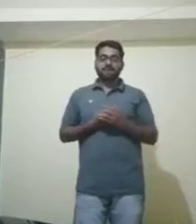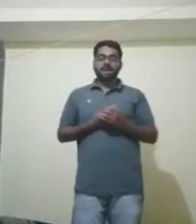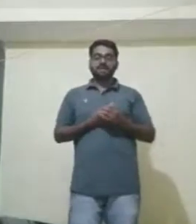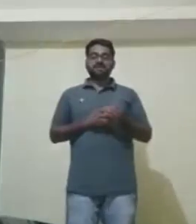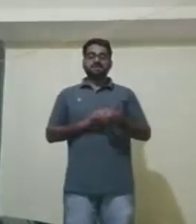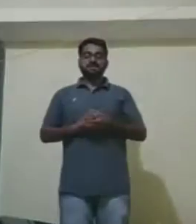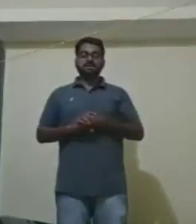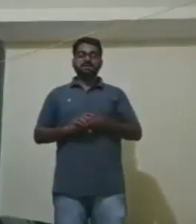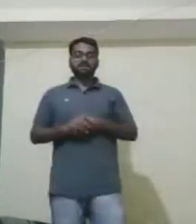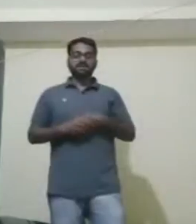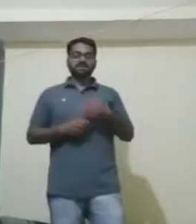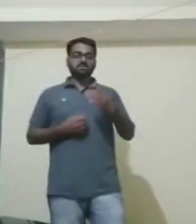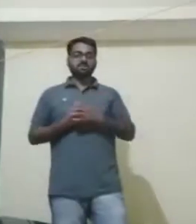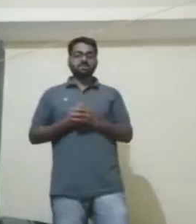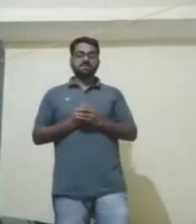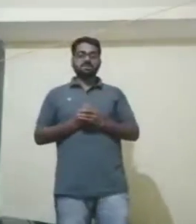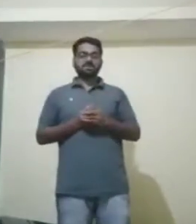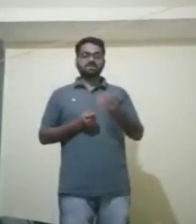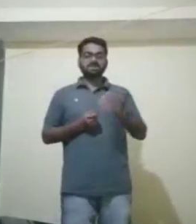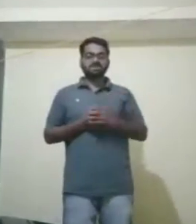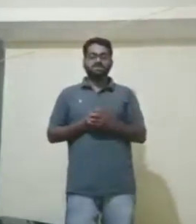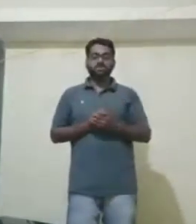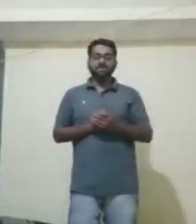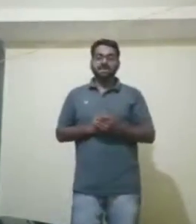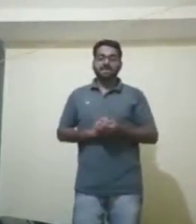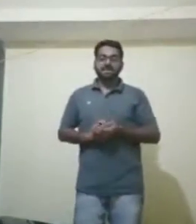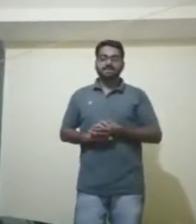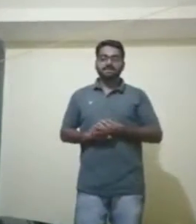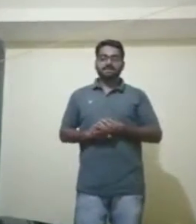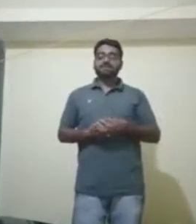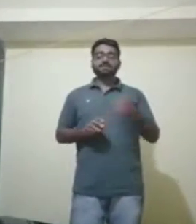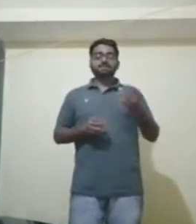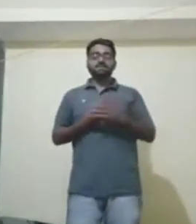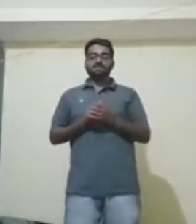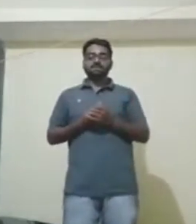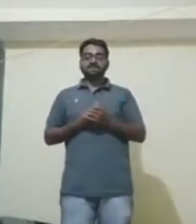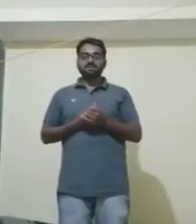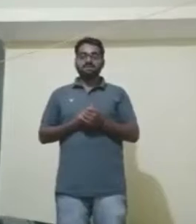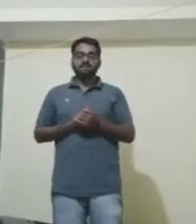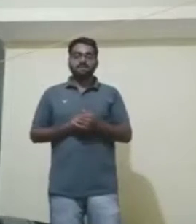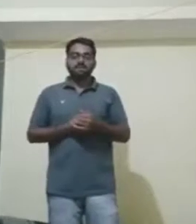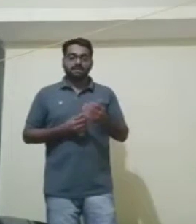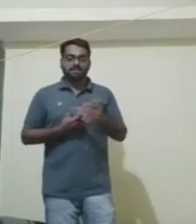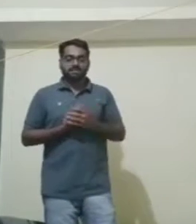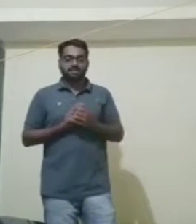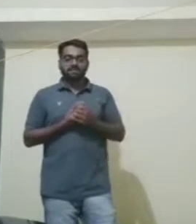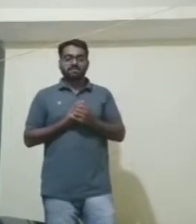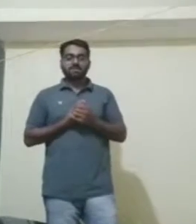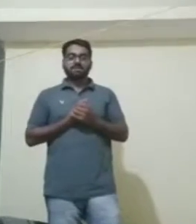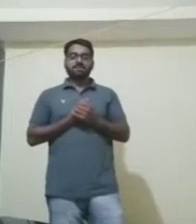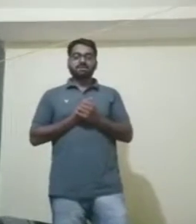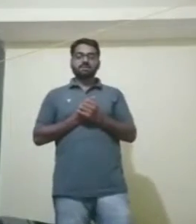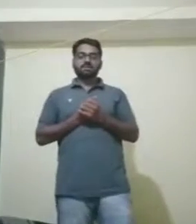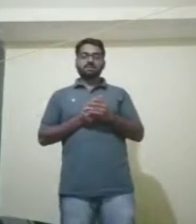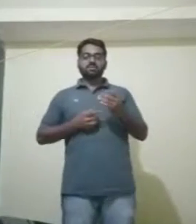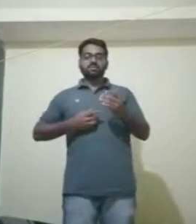I explain the list of some list of characters, some list of methods. First of all, to